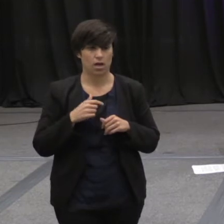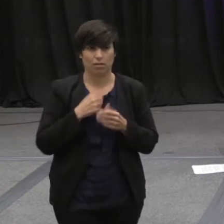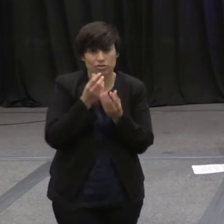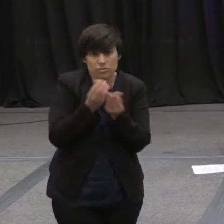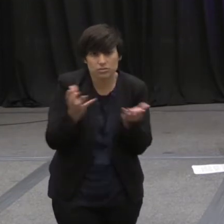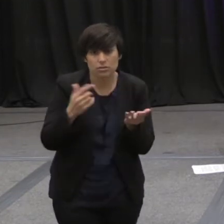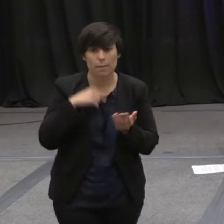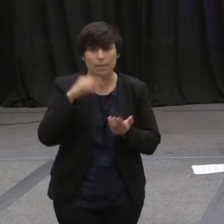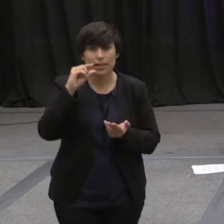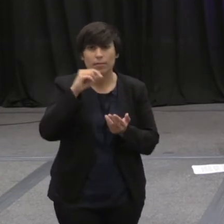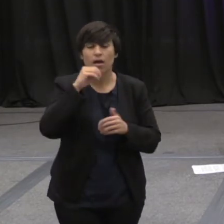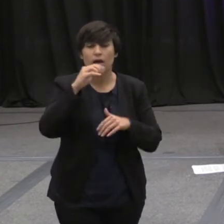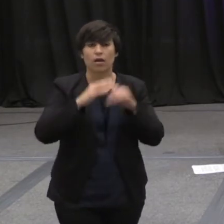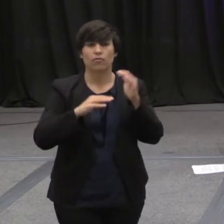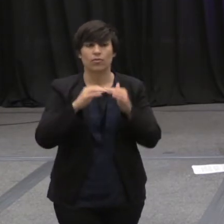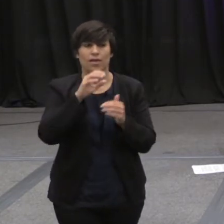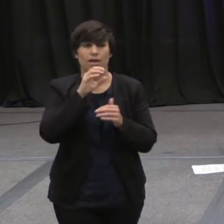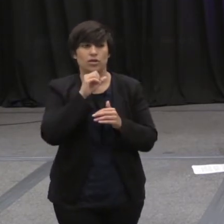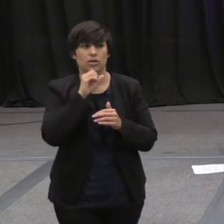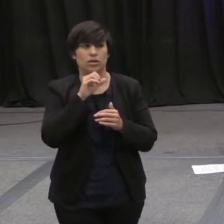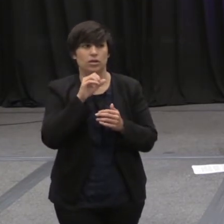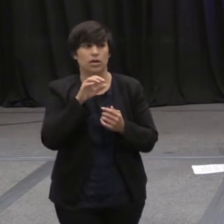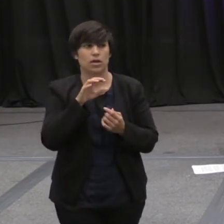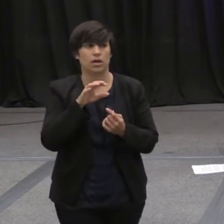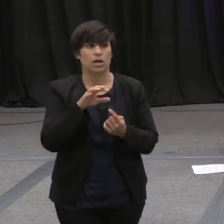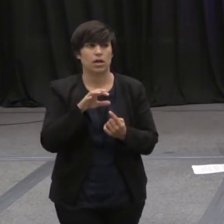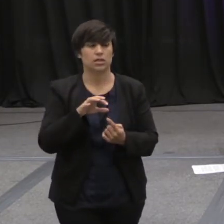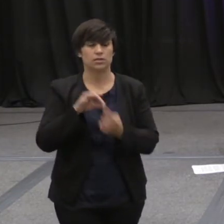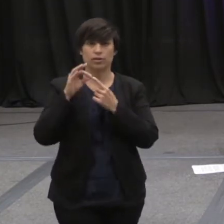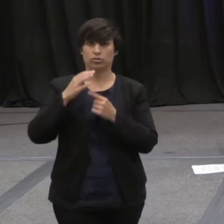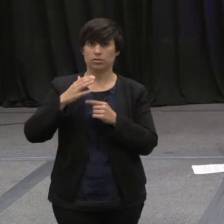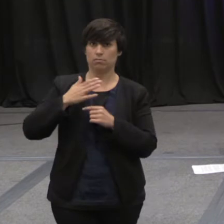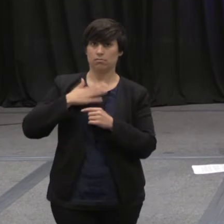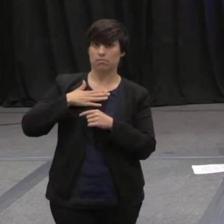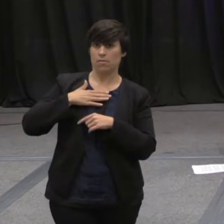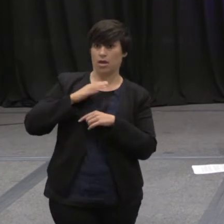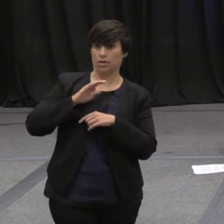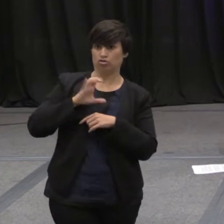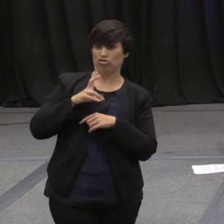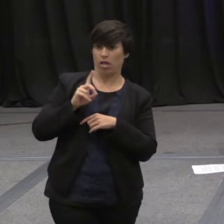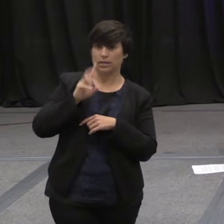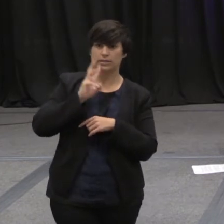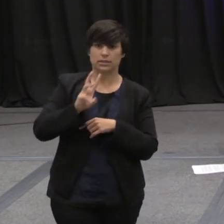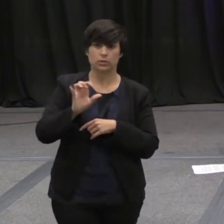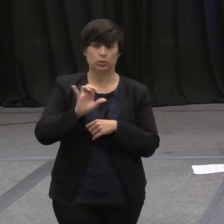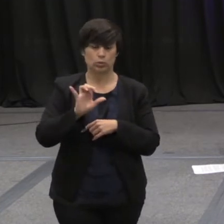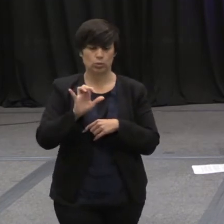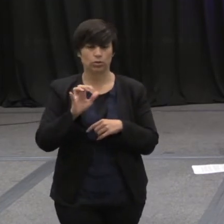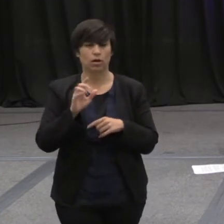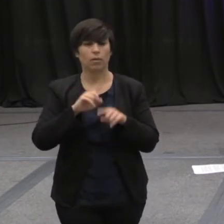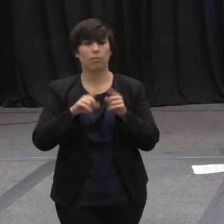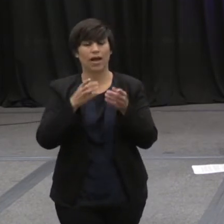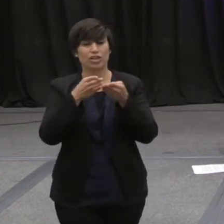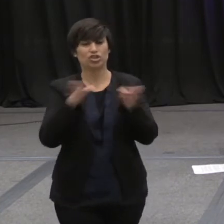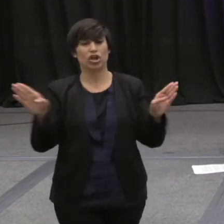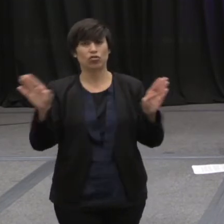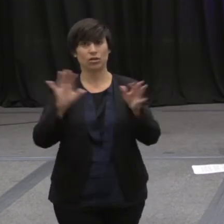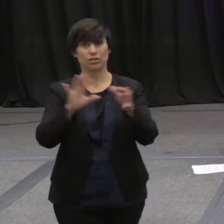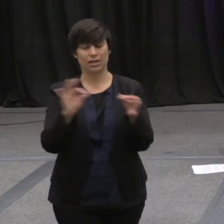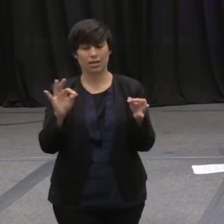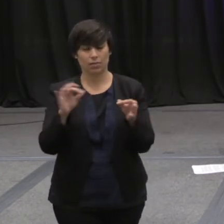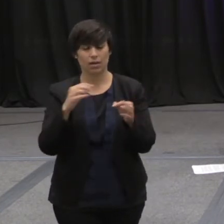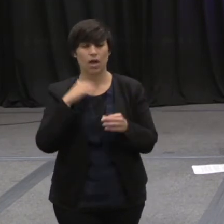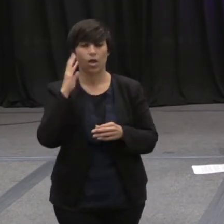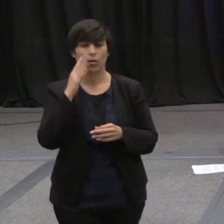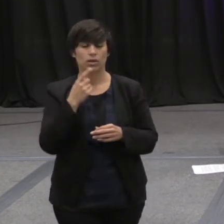it. I'm uncomfortable with the ages, especially as the mom of a six-year-old. So I'll own that. But so as a general statement, I'm going to say,